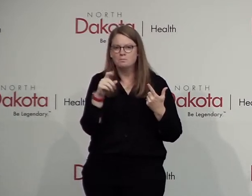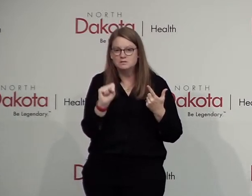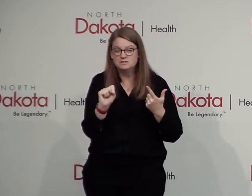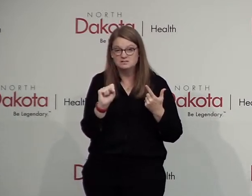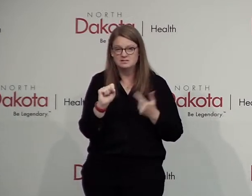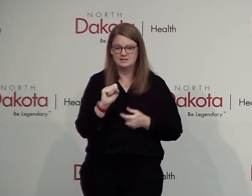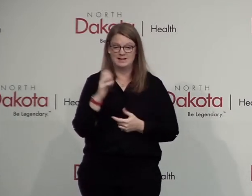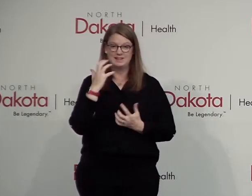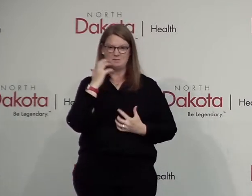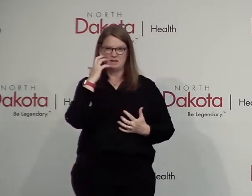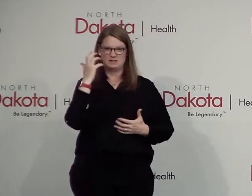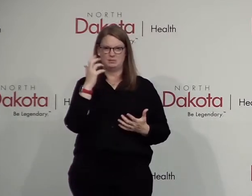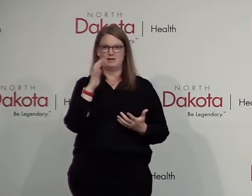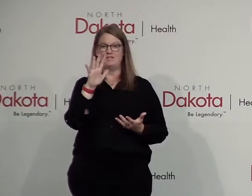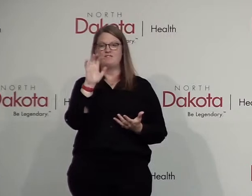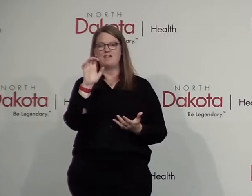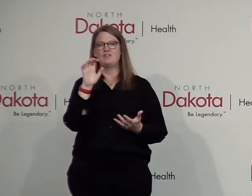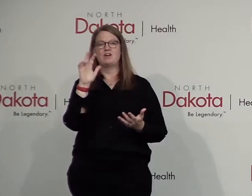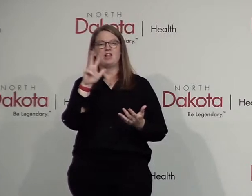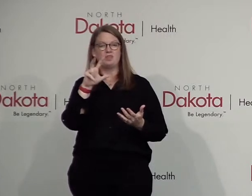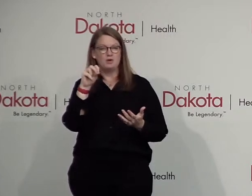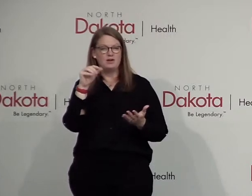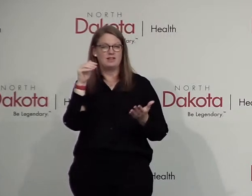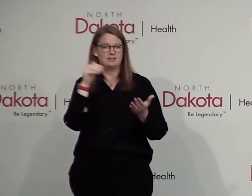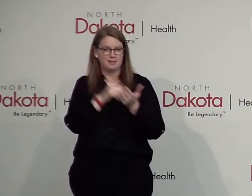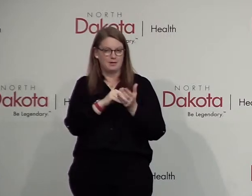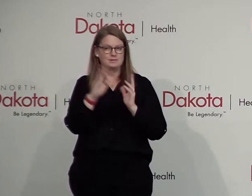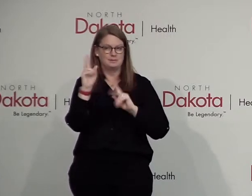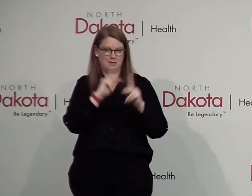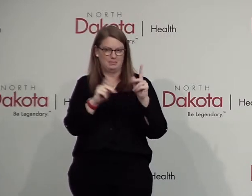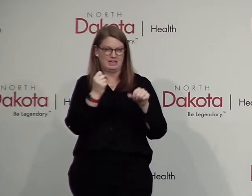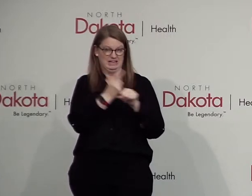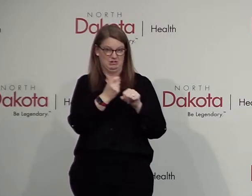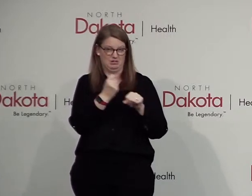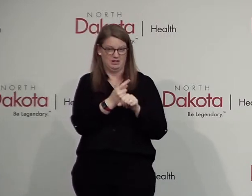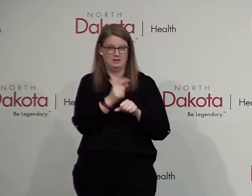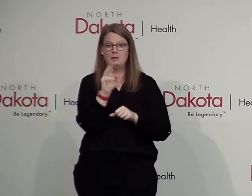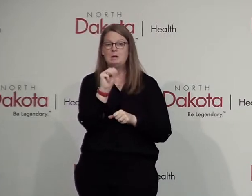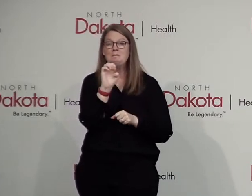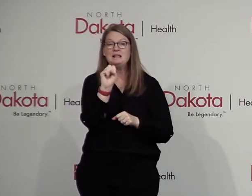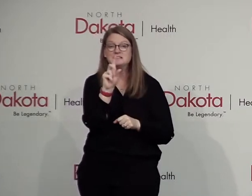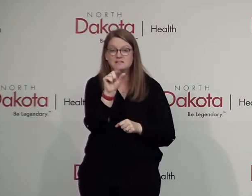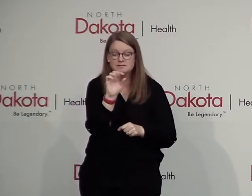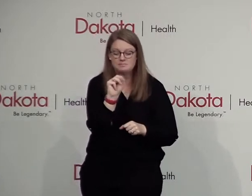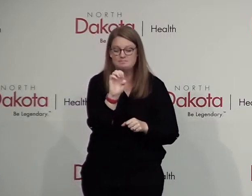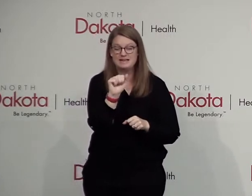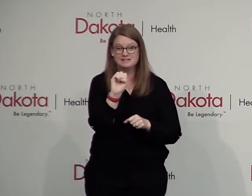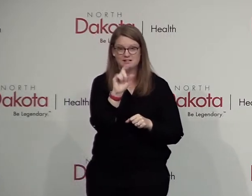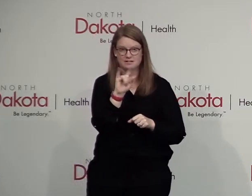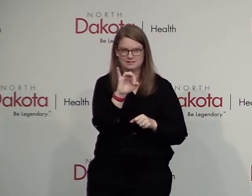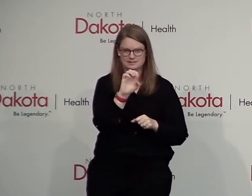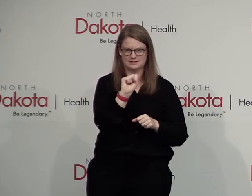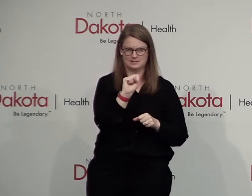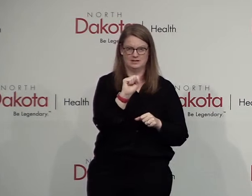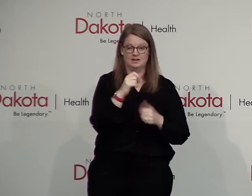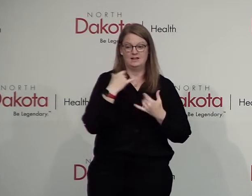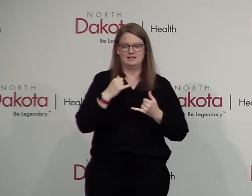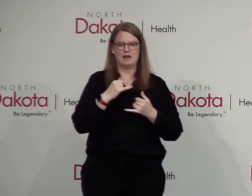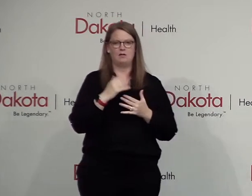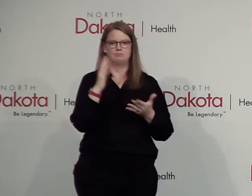kill 530,000 people a year, and now that number is almost zero.